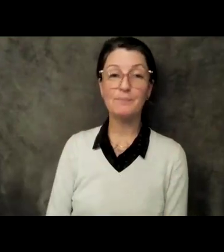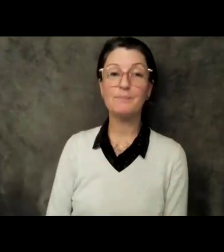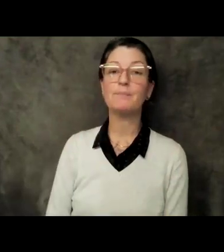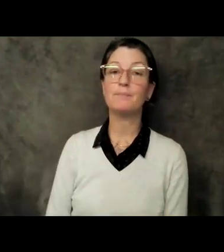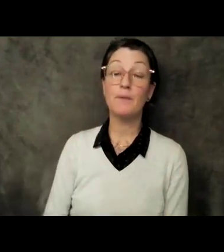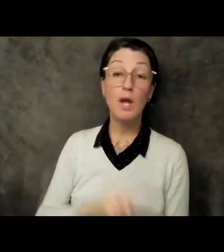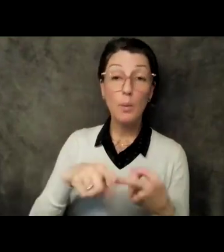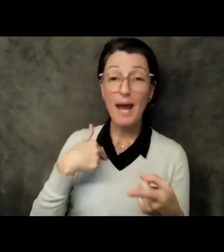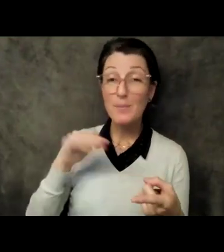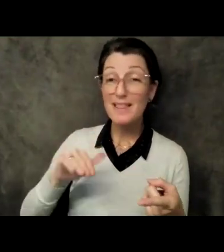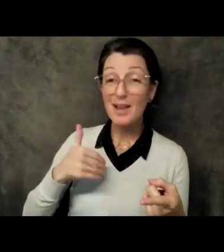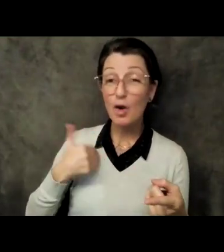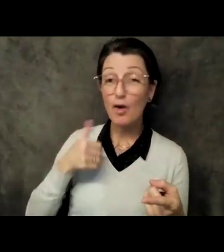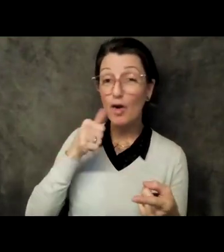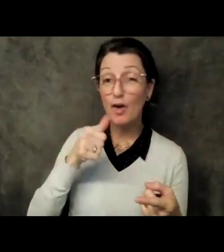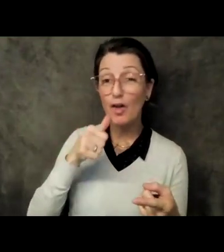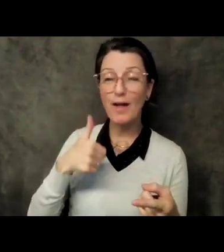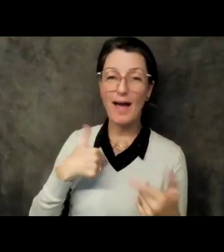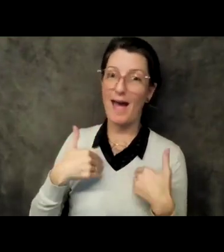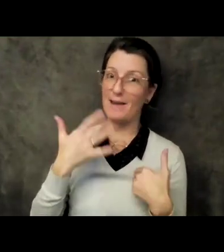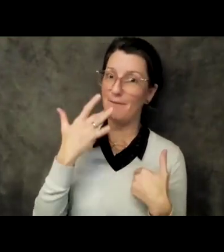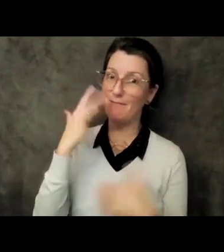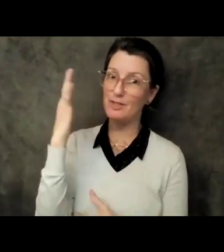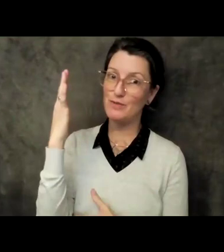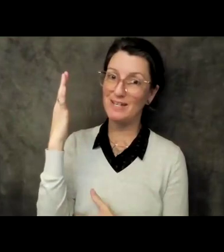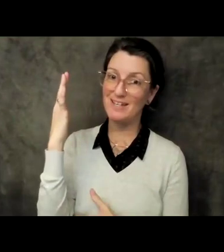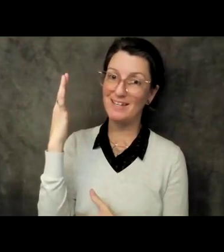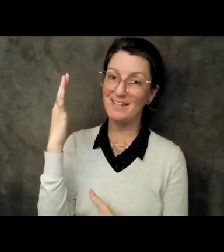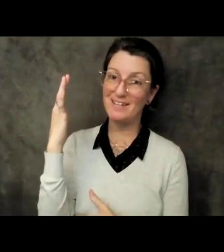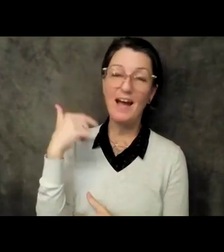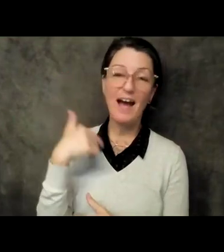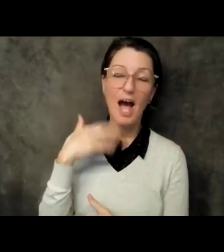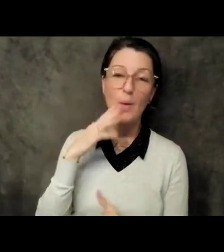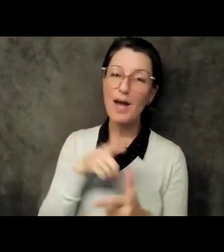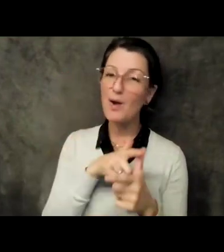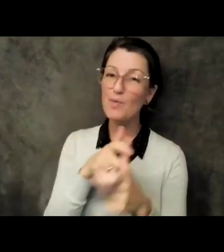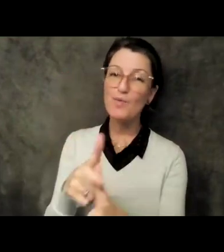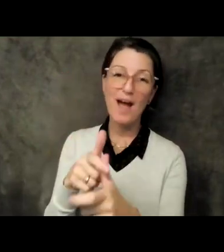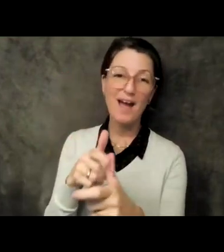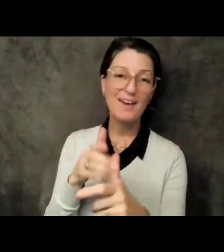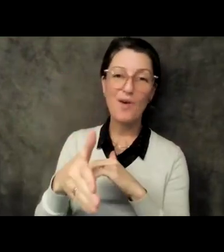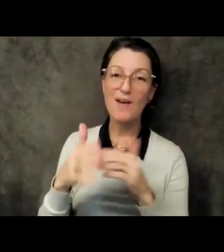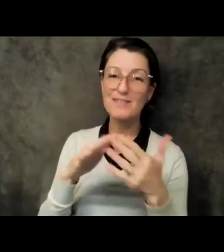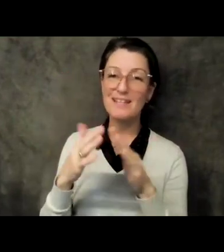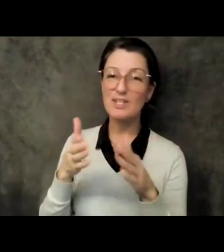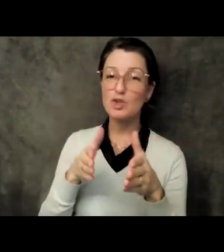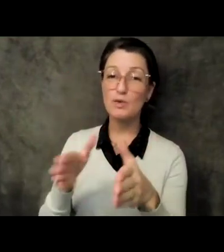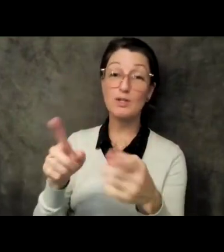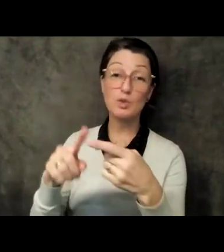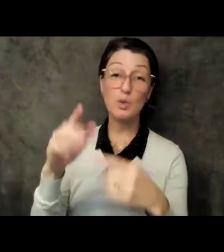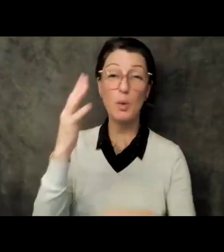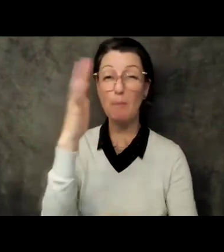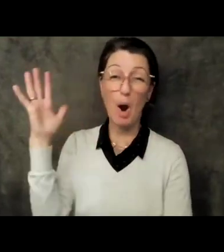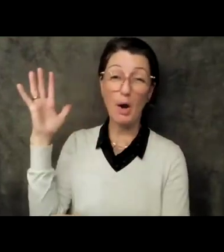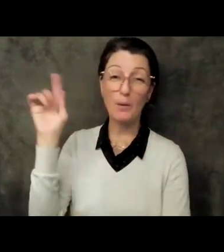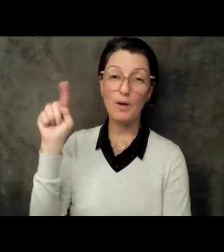When I was a little girl, I had a favorite tree. I'd run across the city streets to the park where she grew